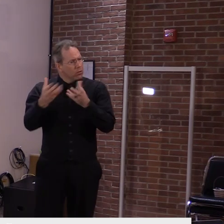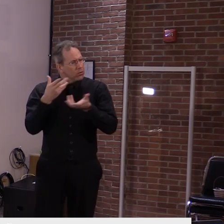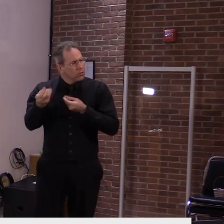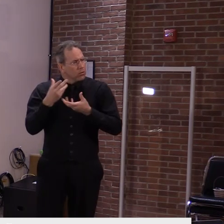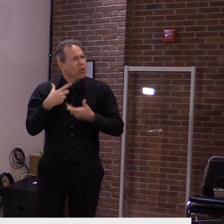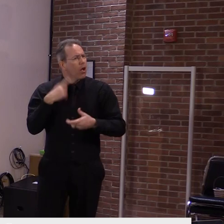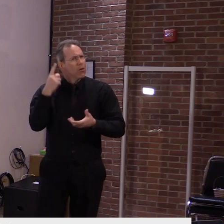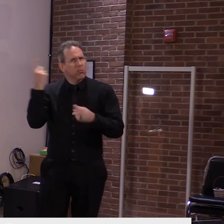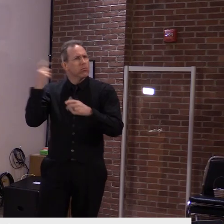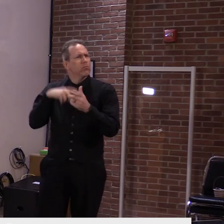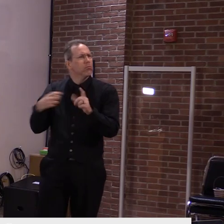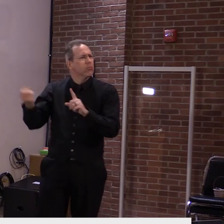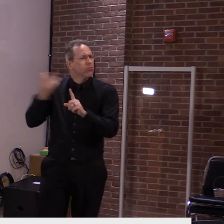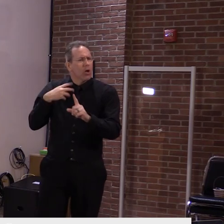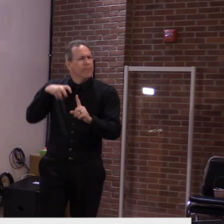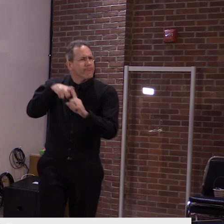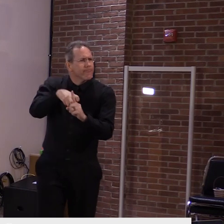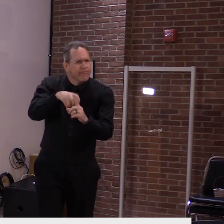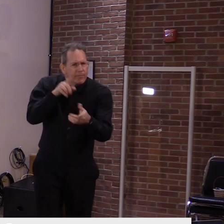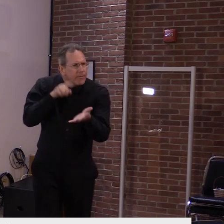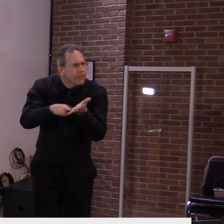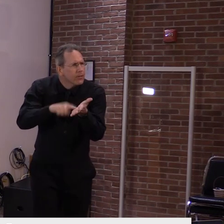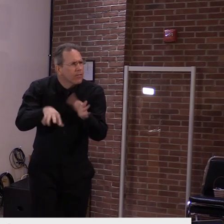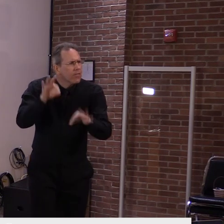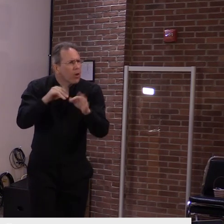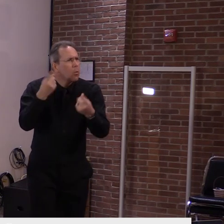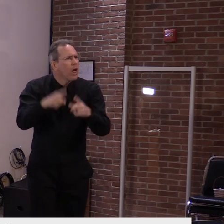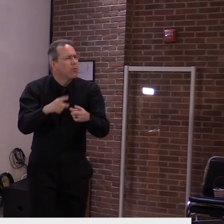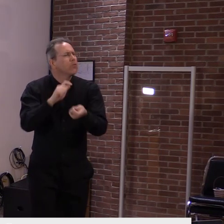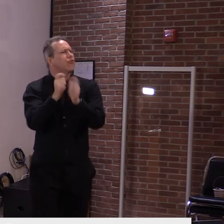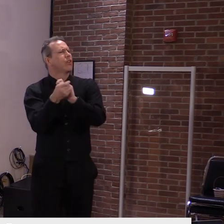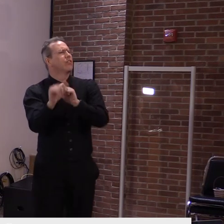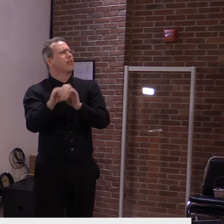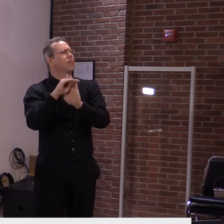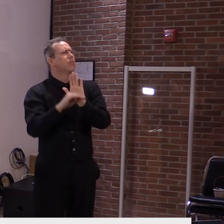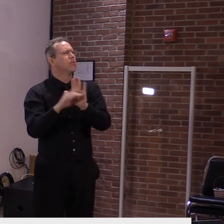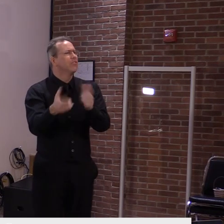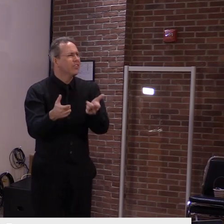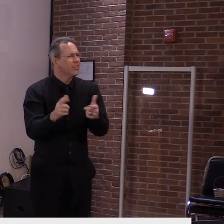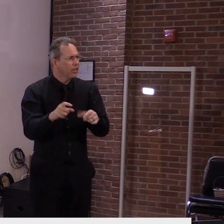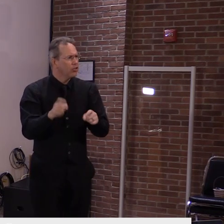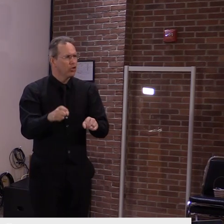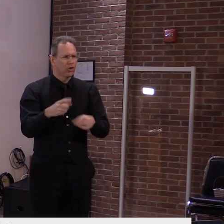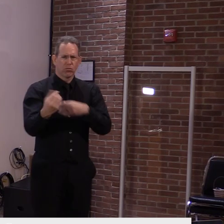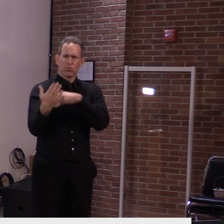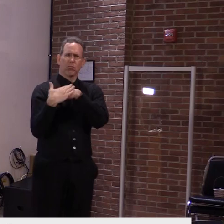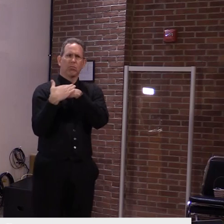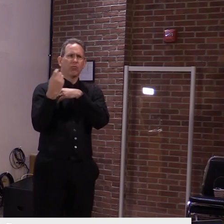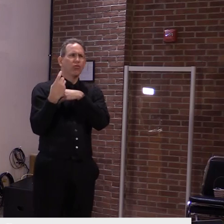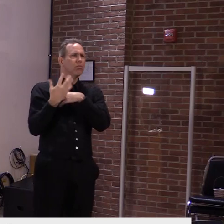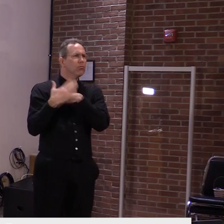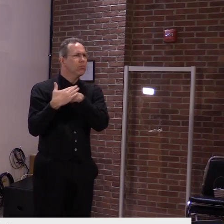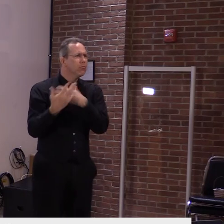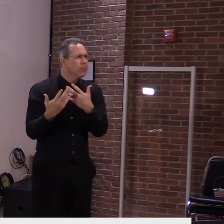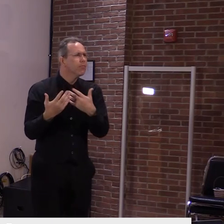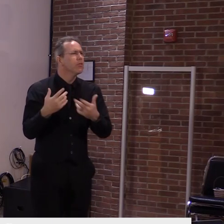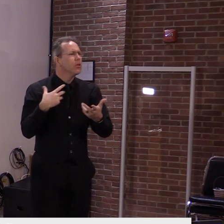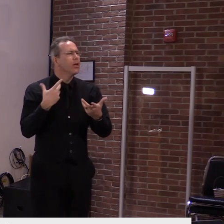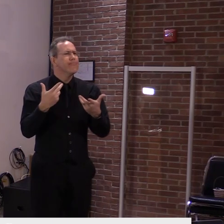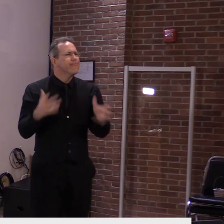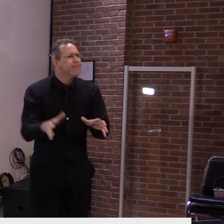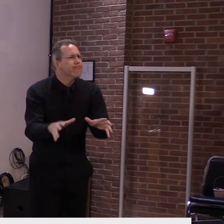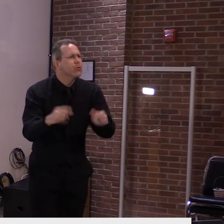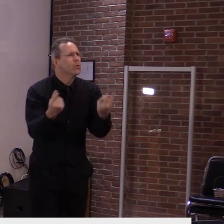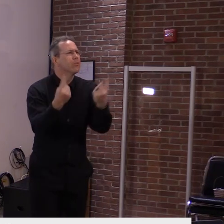refine our inventory system to give us alerts when things are starting to go in a direction. In terms of the other sites,